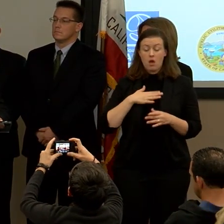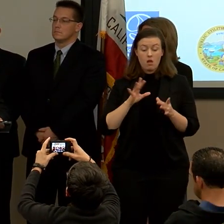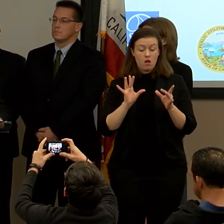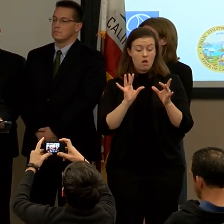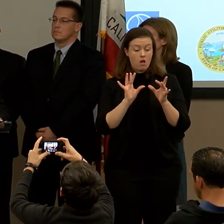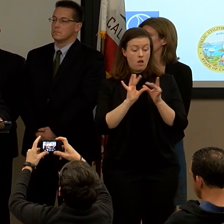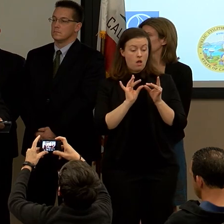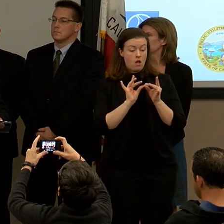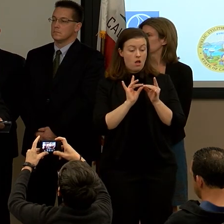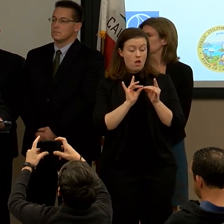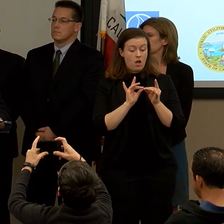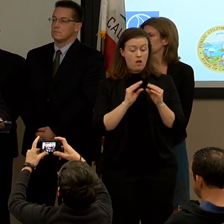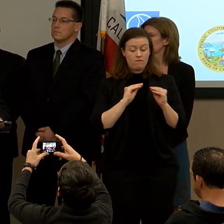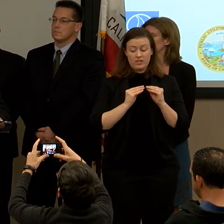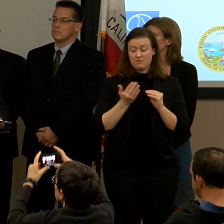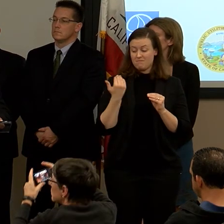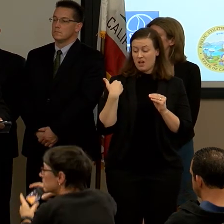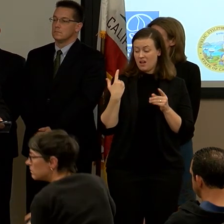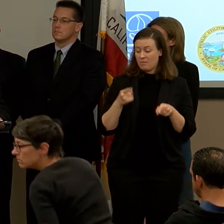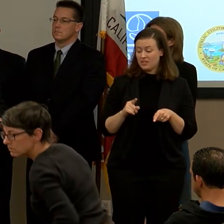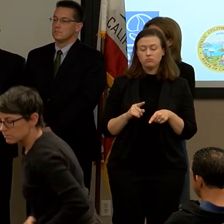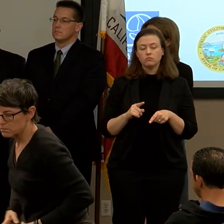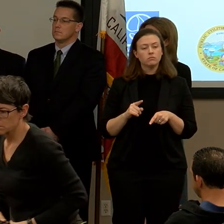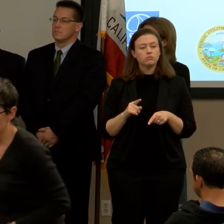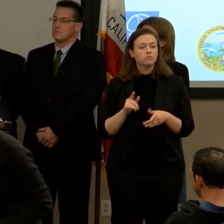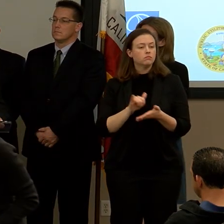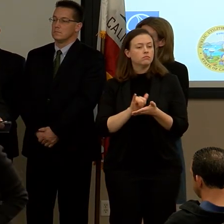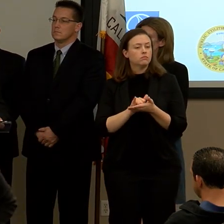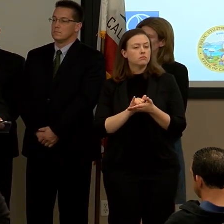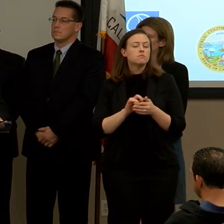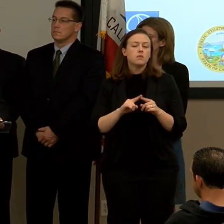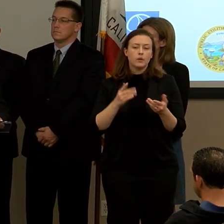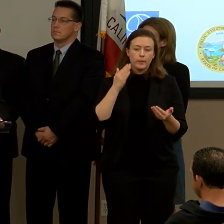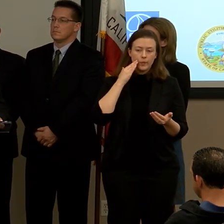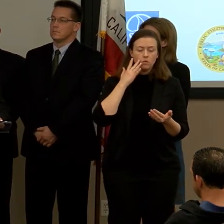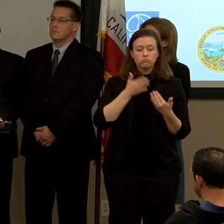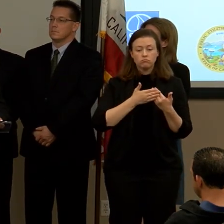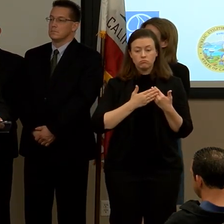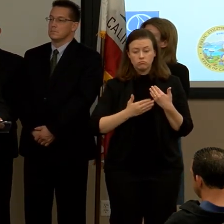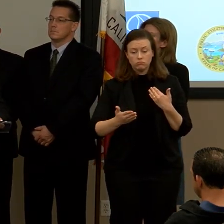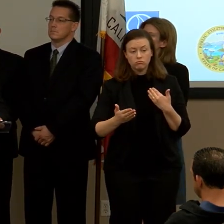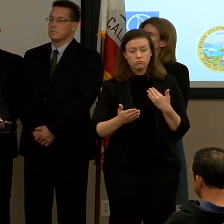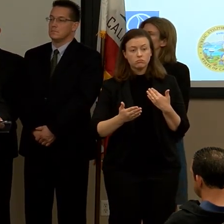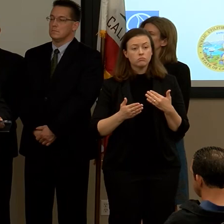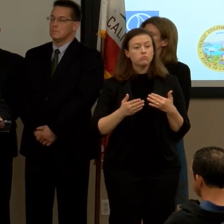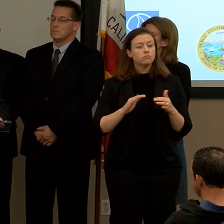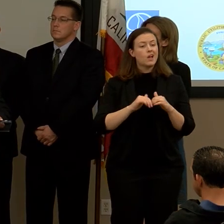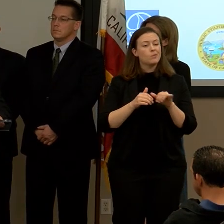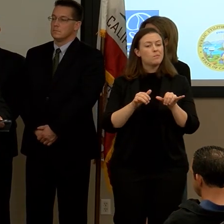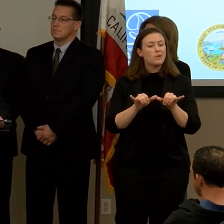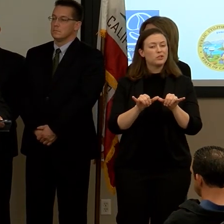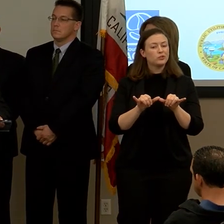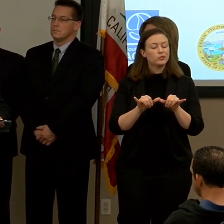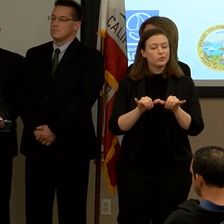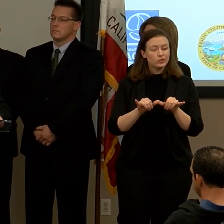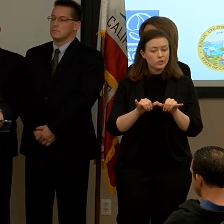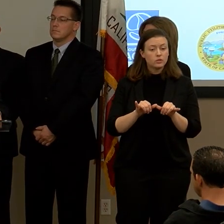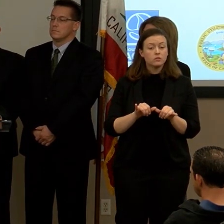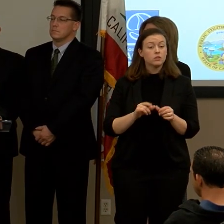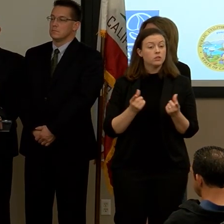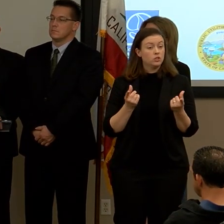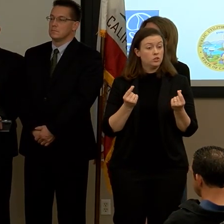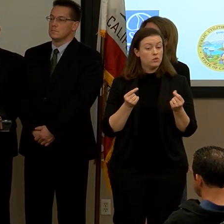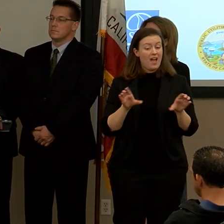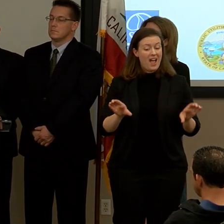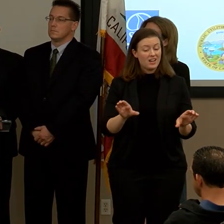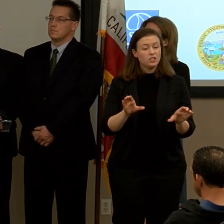that will change the past, but I do know that there are measures, that measurable actions actually speak louder than words. And so